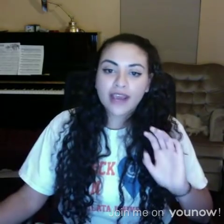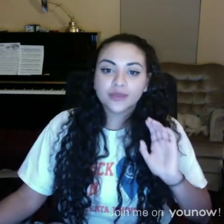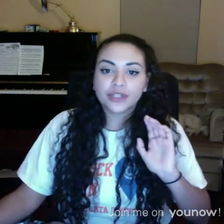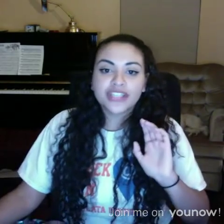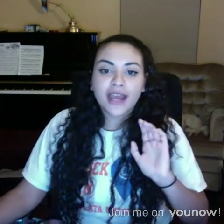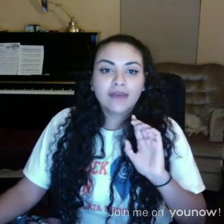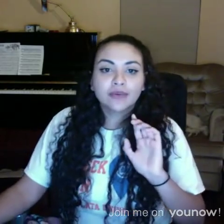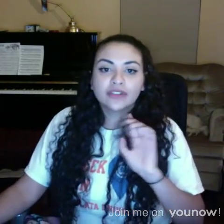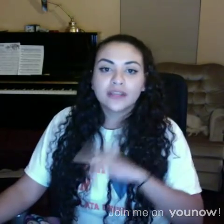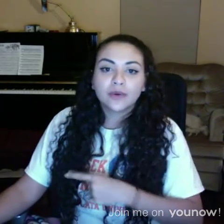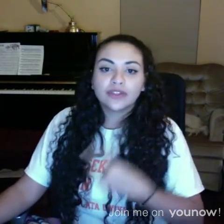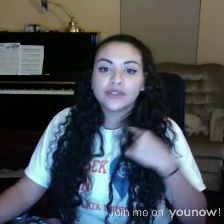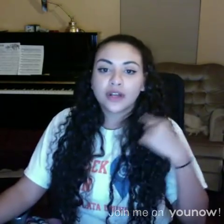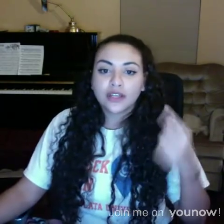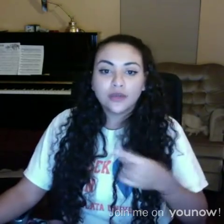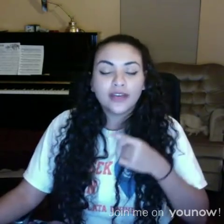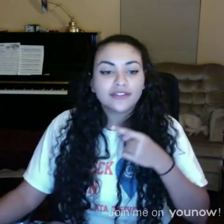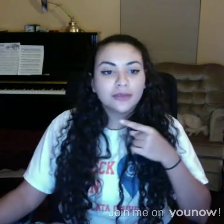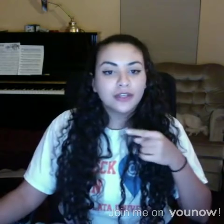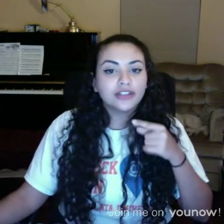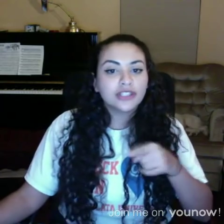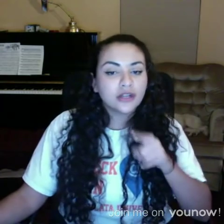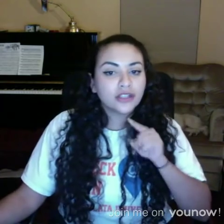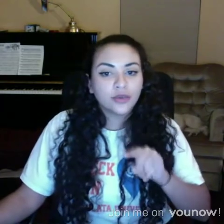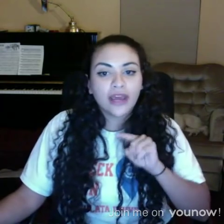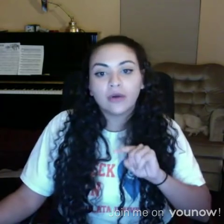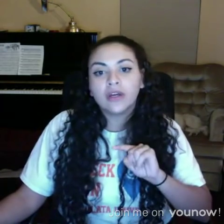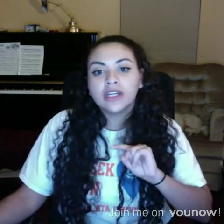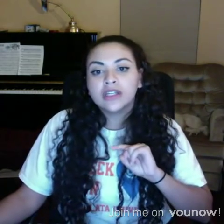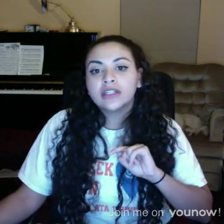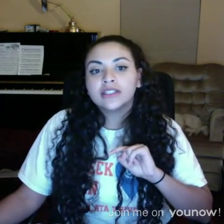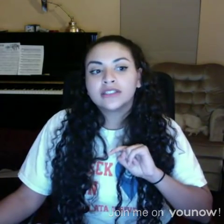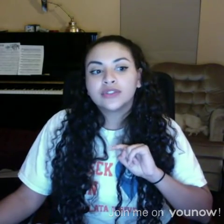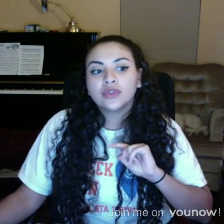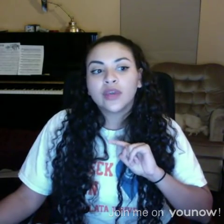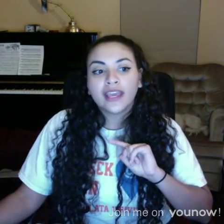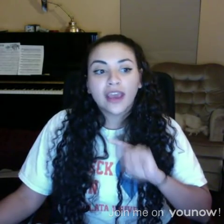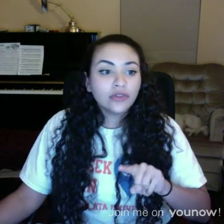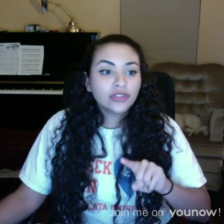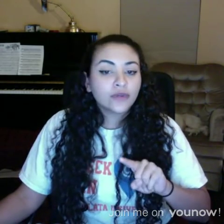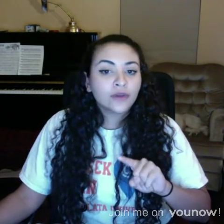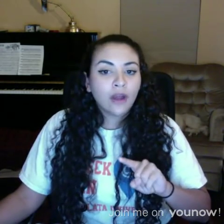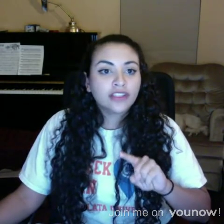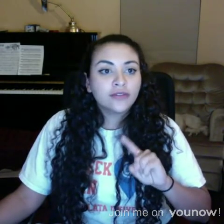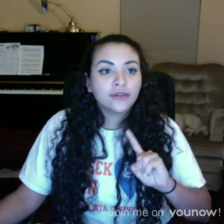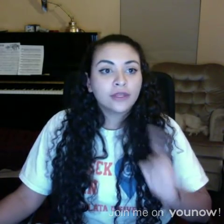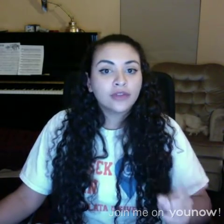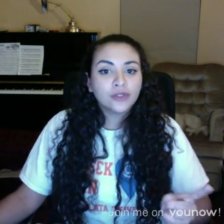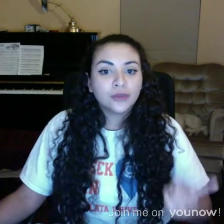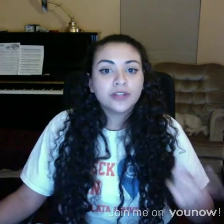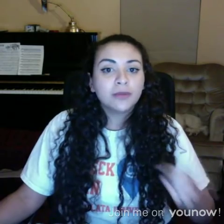you guys want to chat afterwards, I'm going to start a new live stream here just on YouNow to hang out. So if you're watching